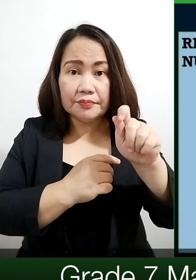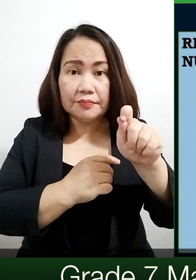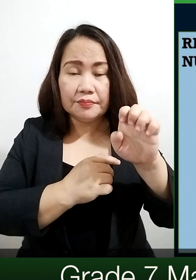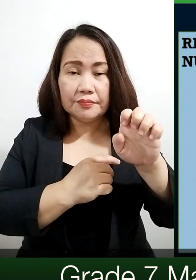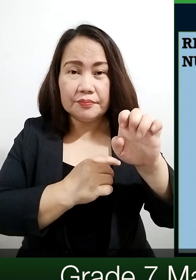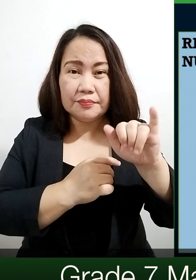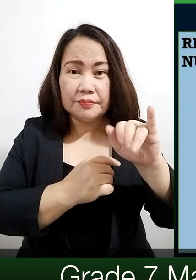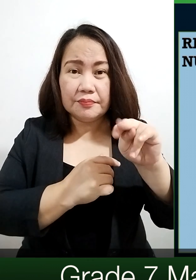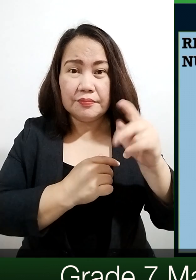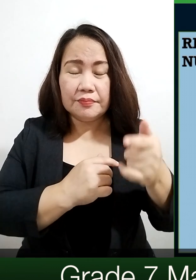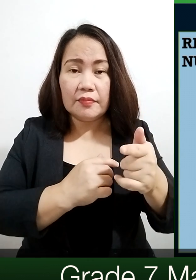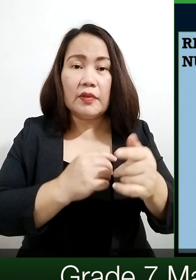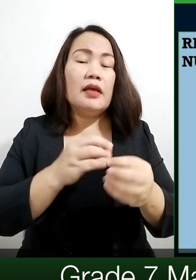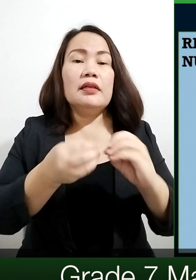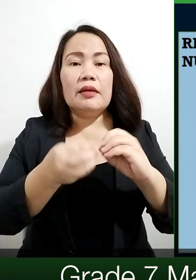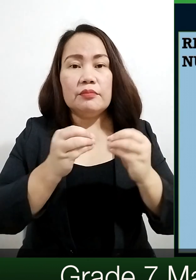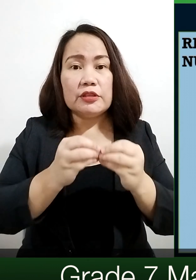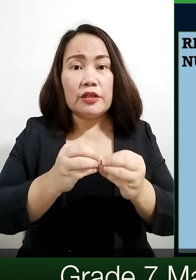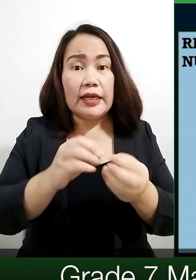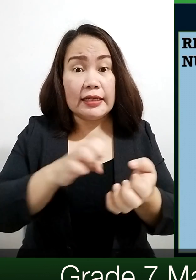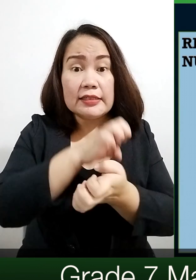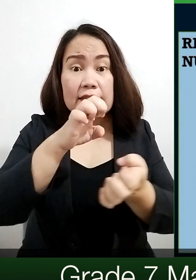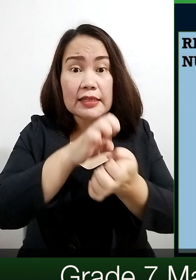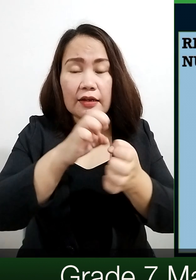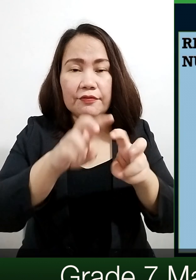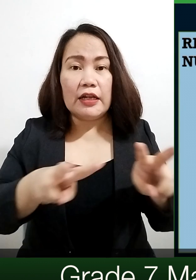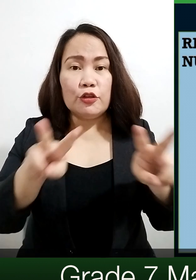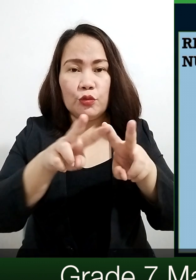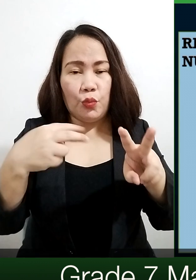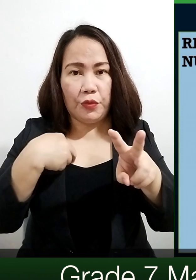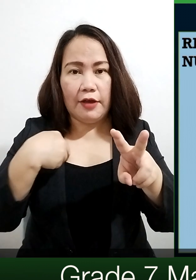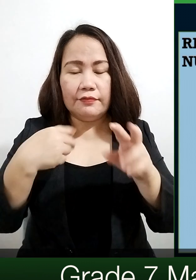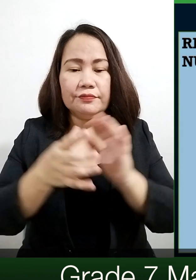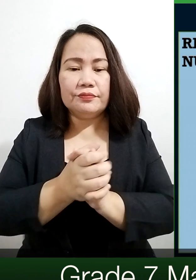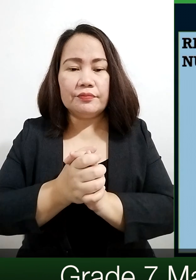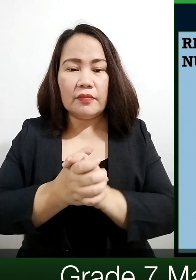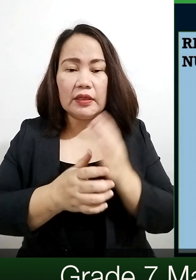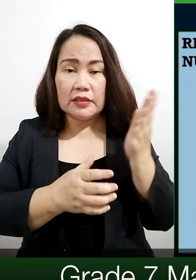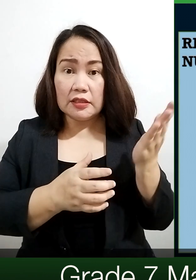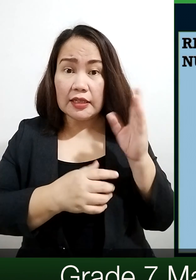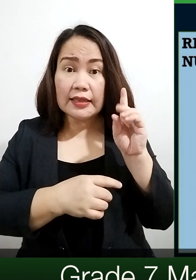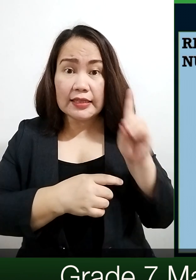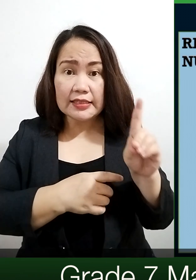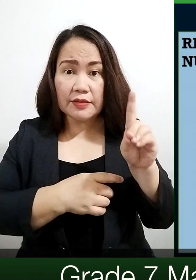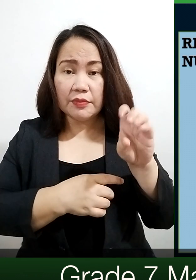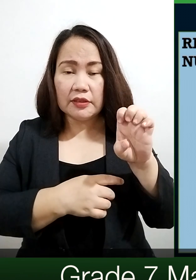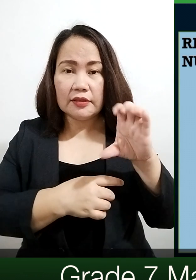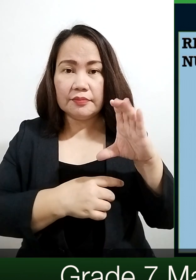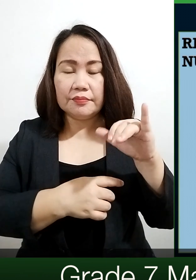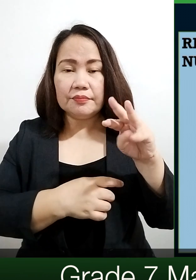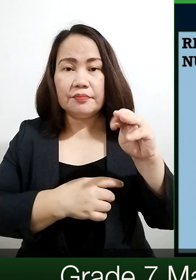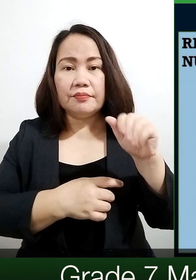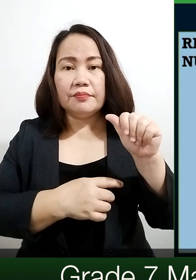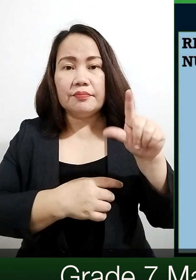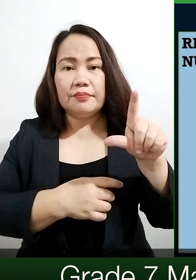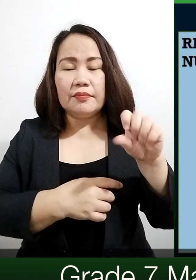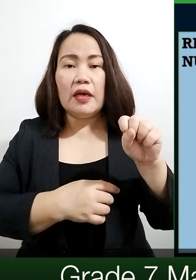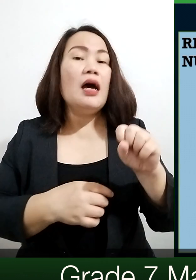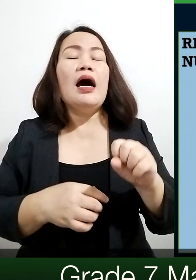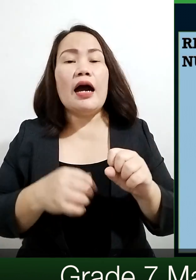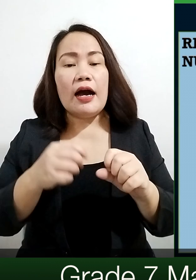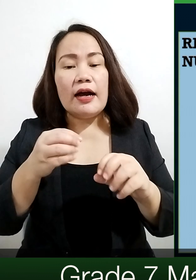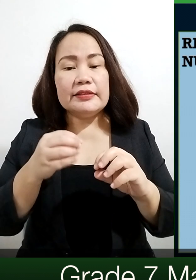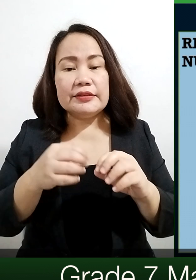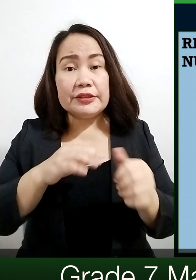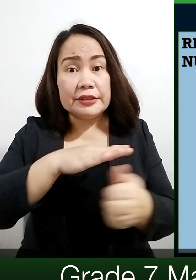exact, yung nakukuha natin yung exact value niya. Okay? So, these are the decimals under rational numbers. So,